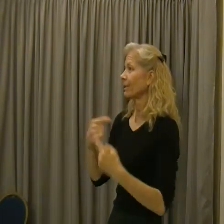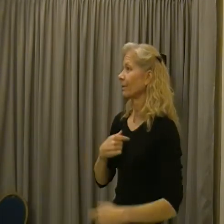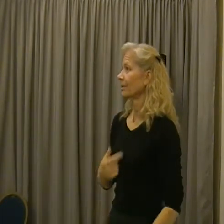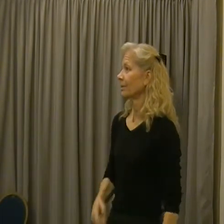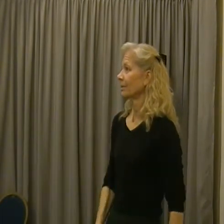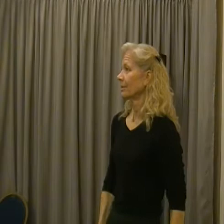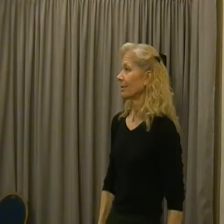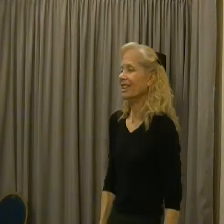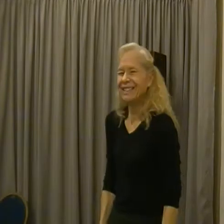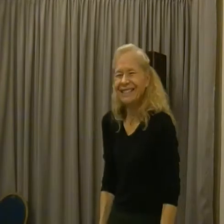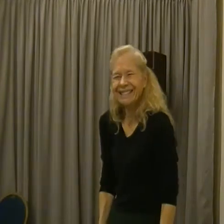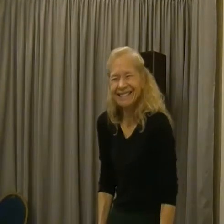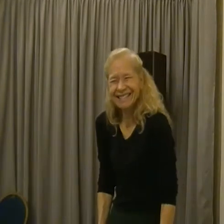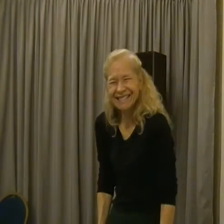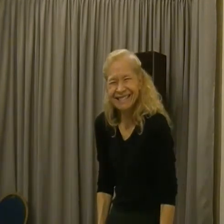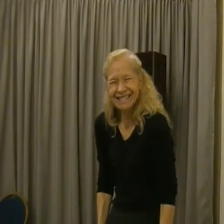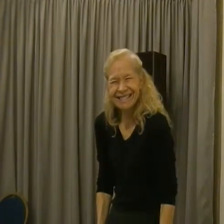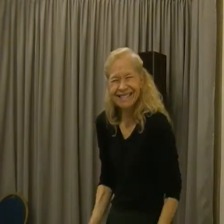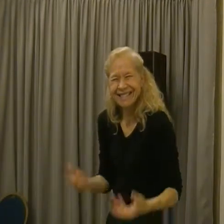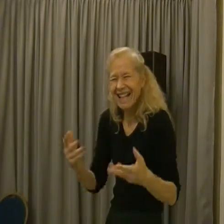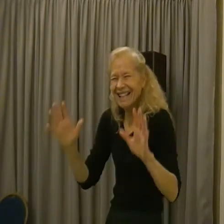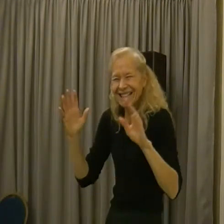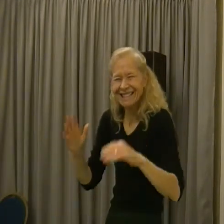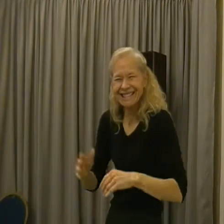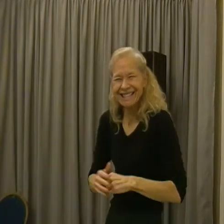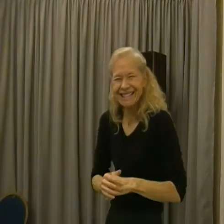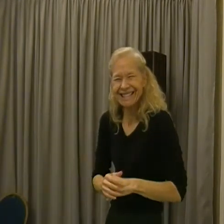couldn't have happened if God wasn't drawing me.